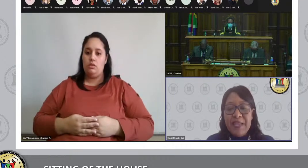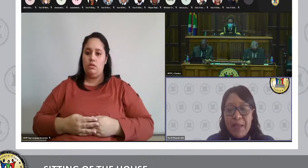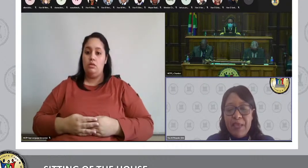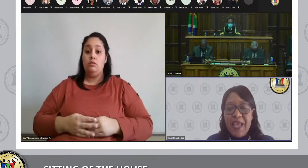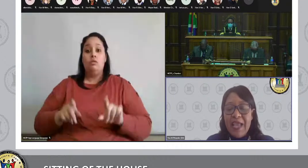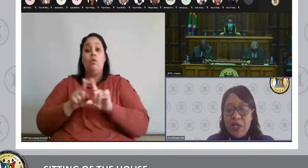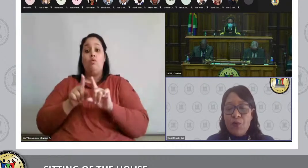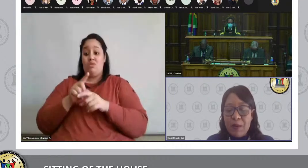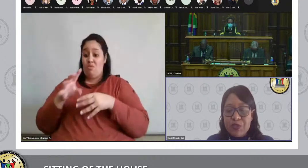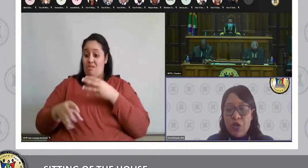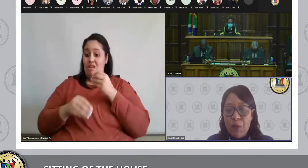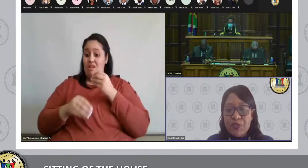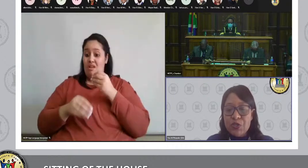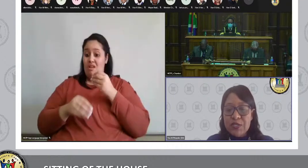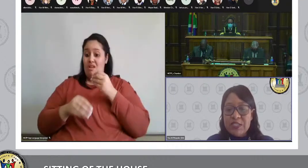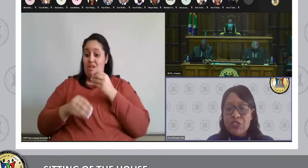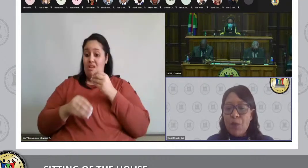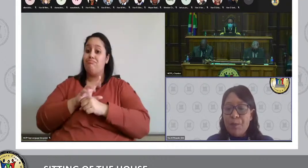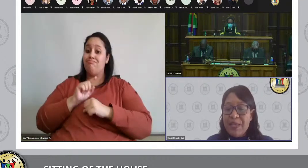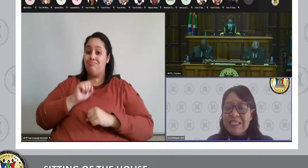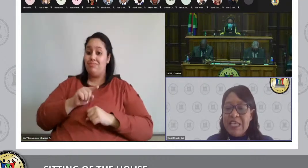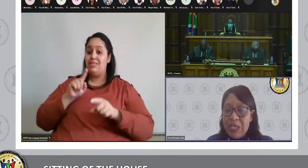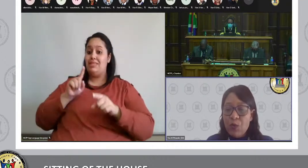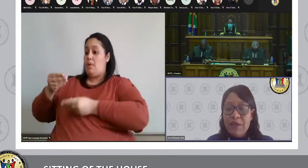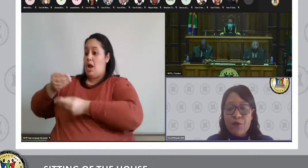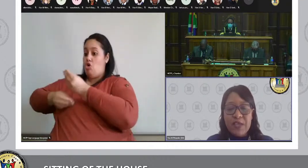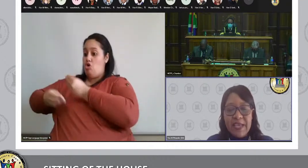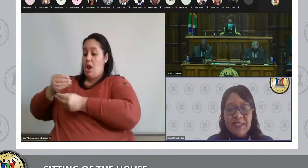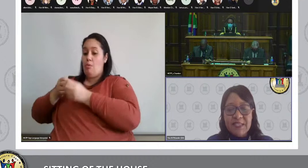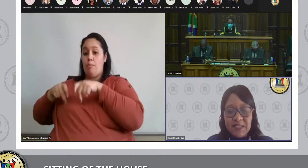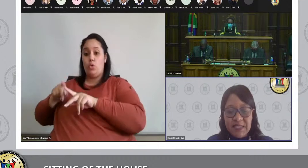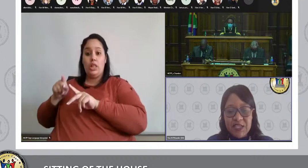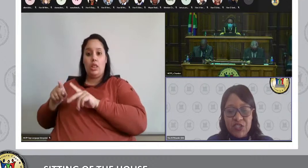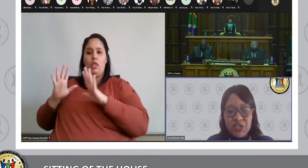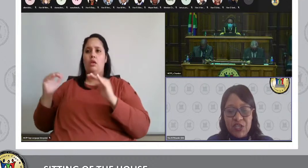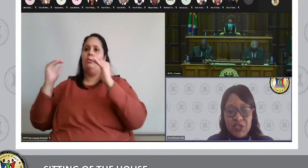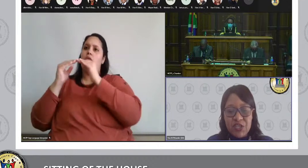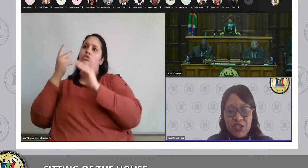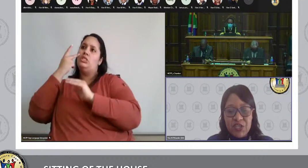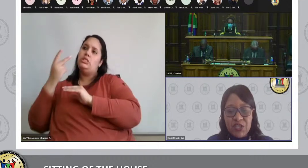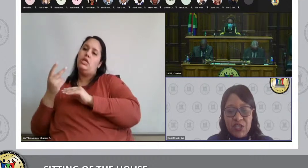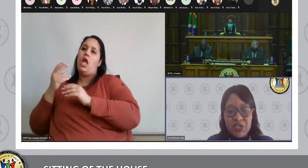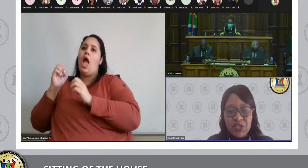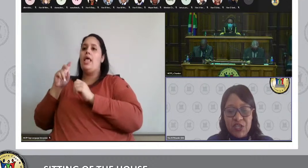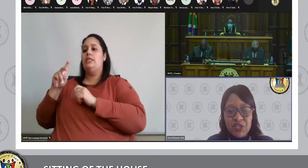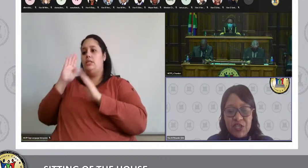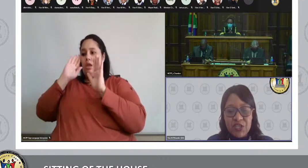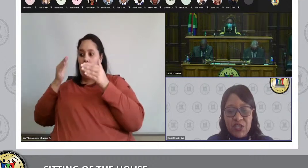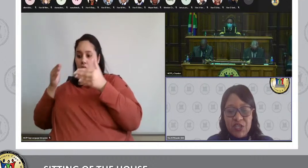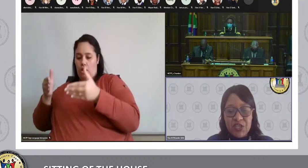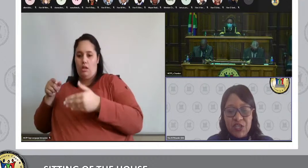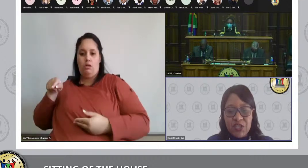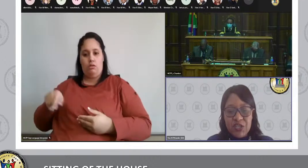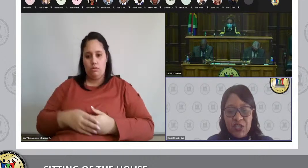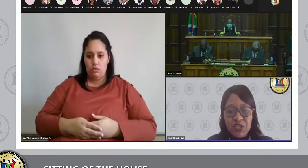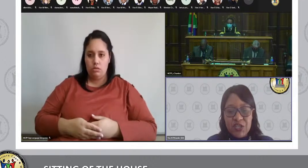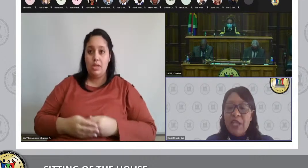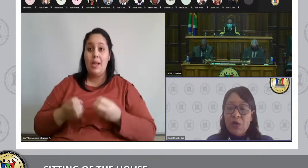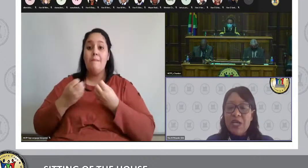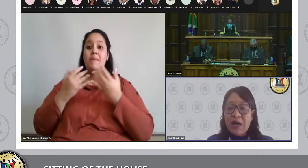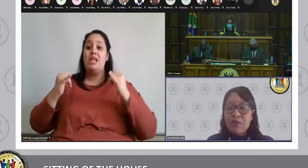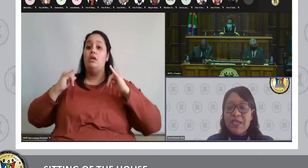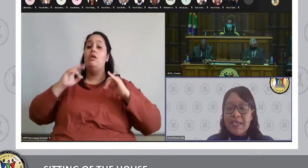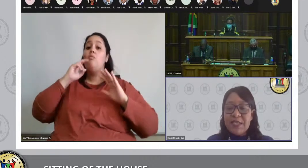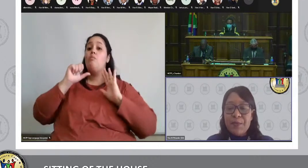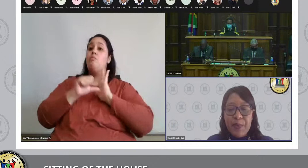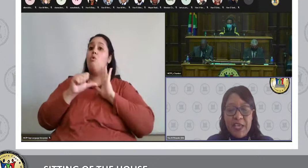The pandemic and corruption opportunities compete equally for the ANC's attention. Under another essential service, we